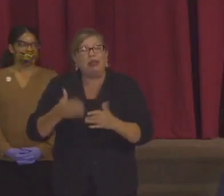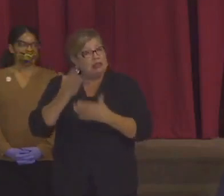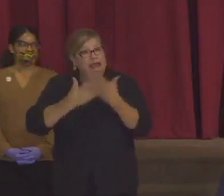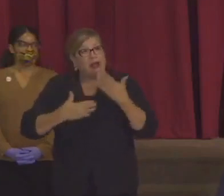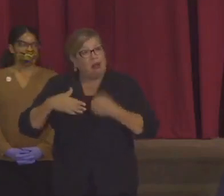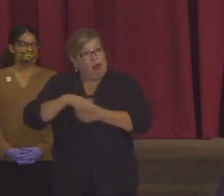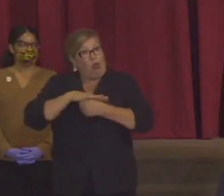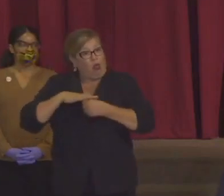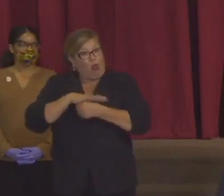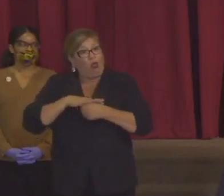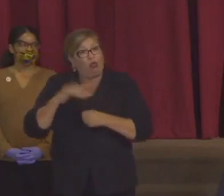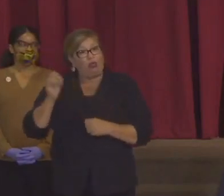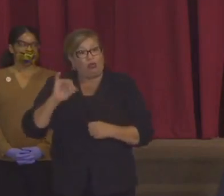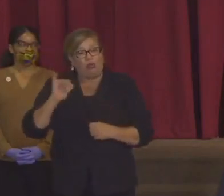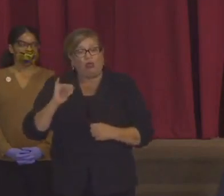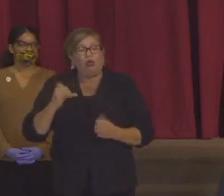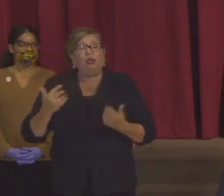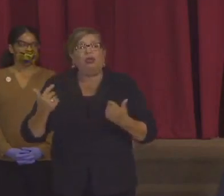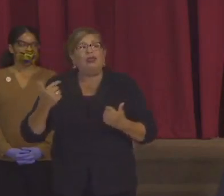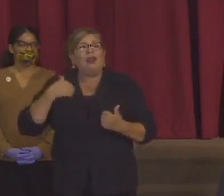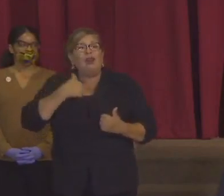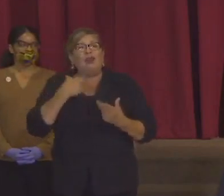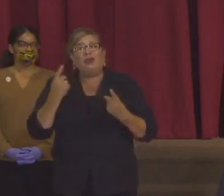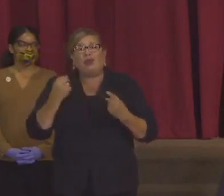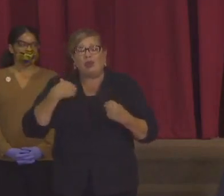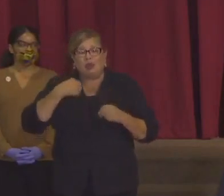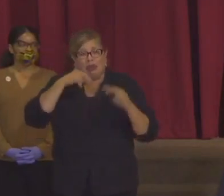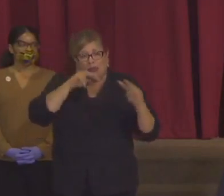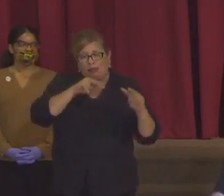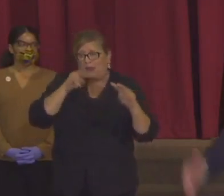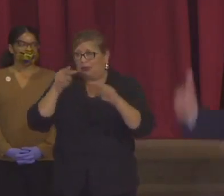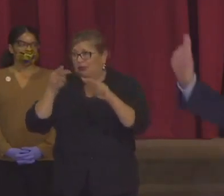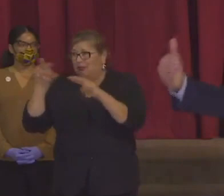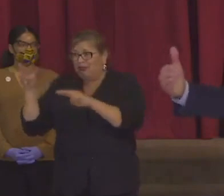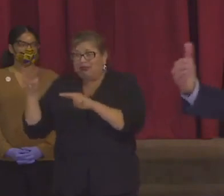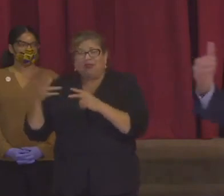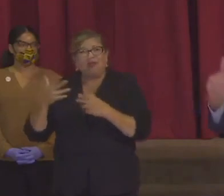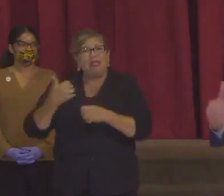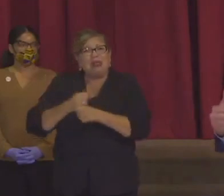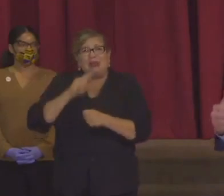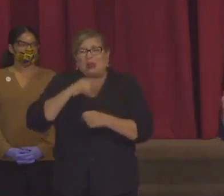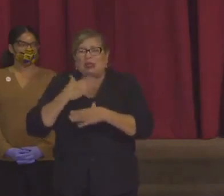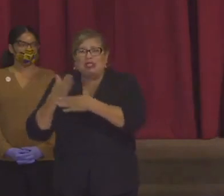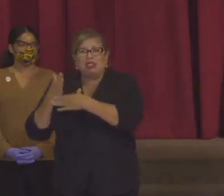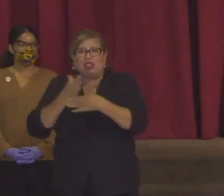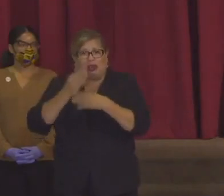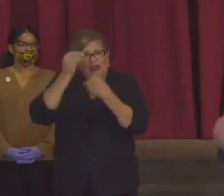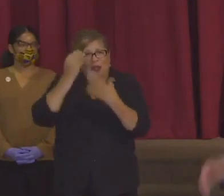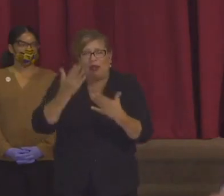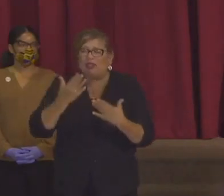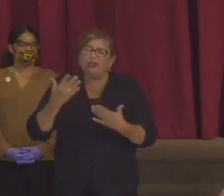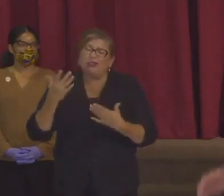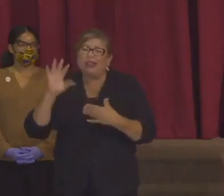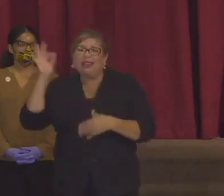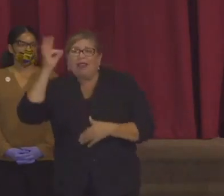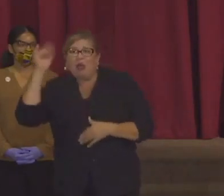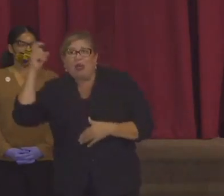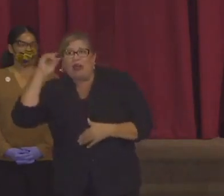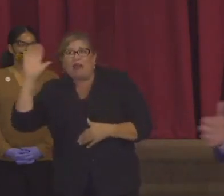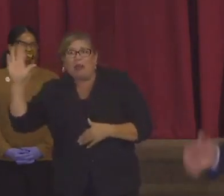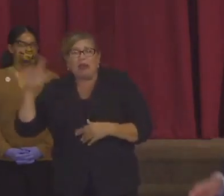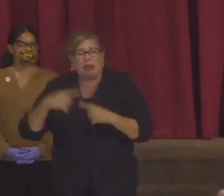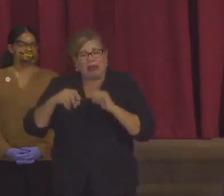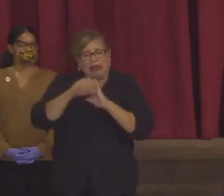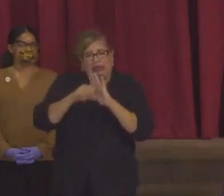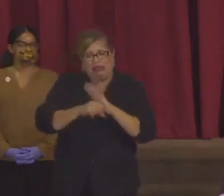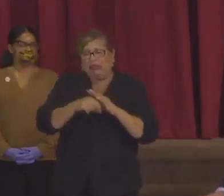our intention to continue to collaborate and share that information. A lot of it's generated by the federal government, a lot by the state, and